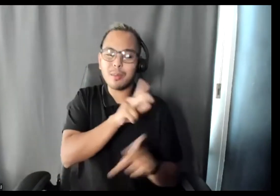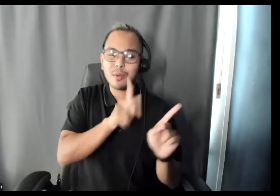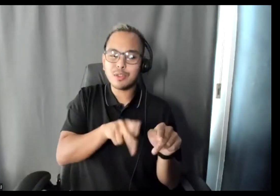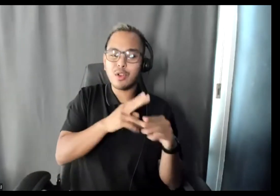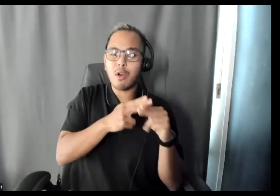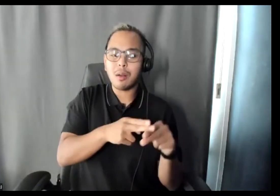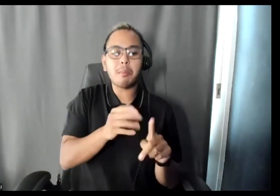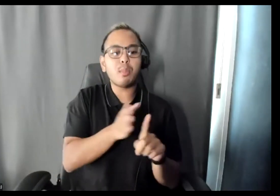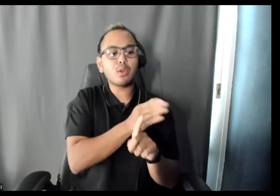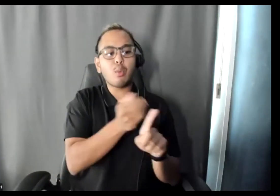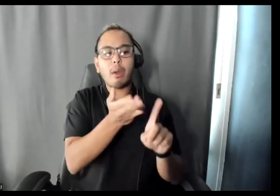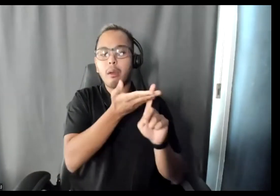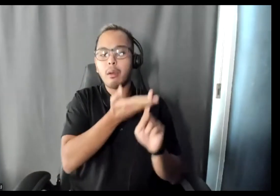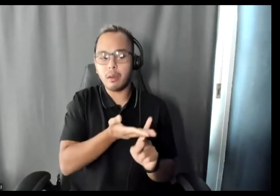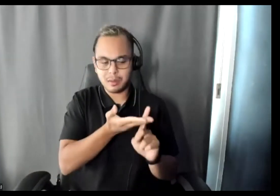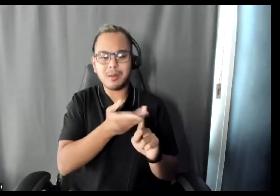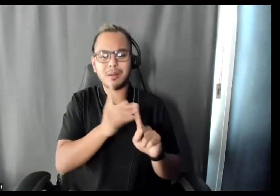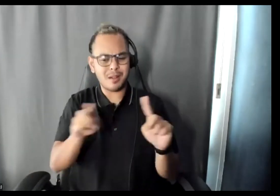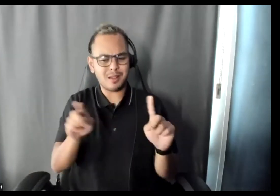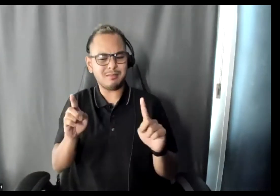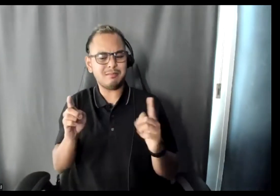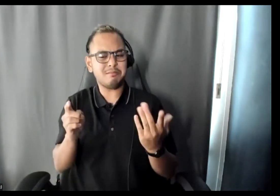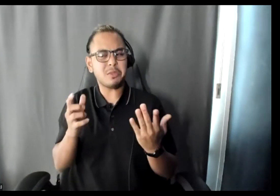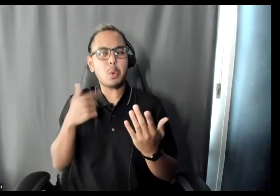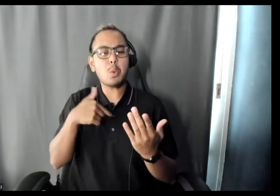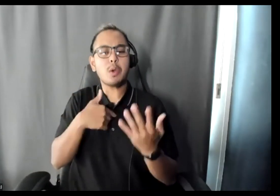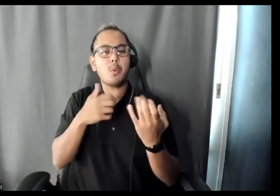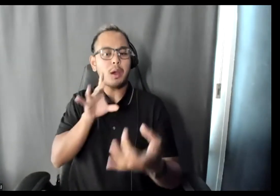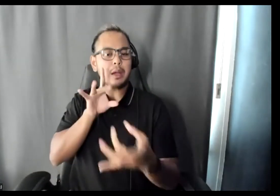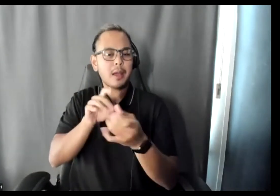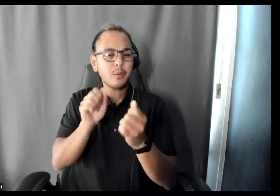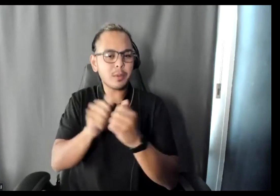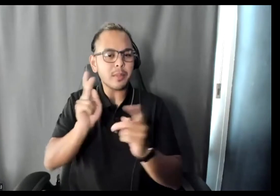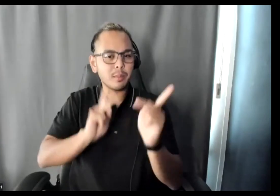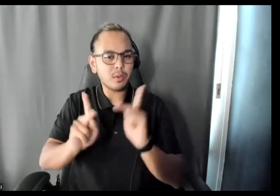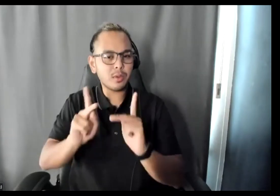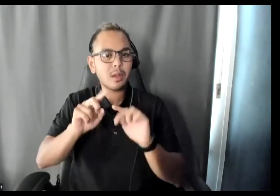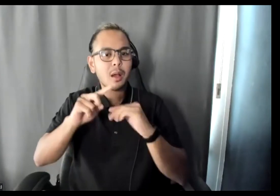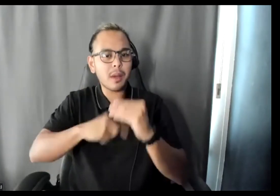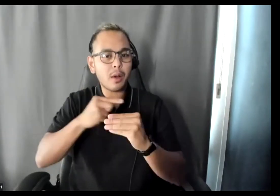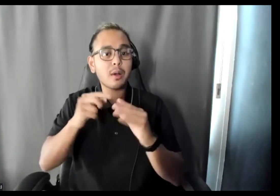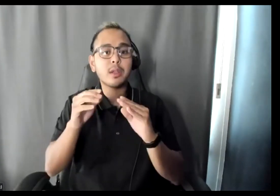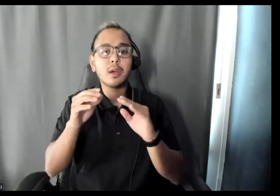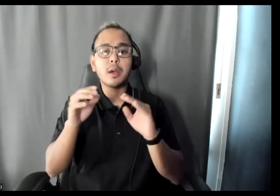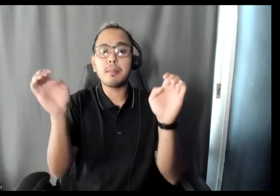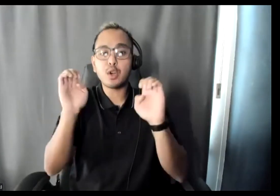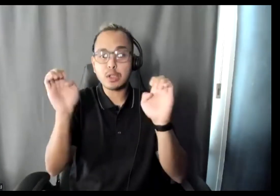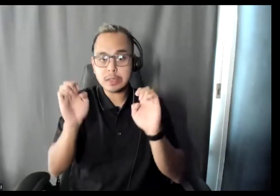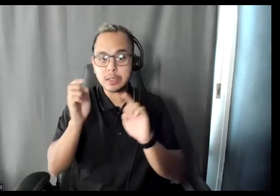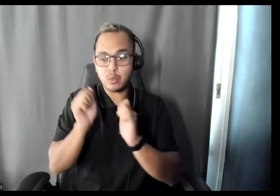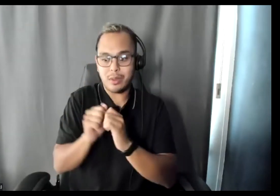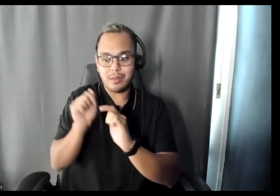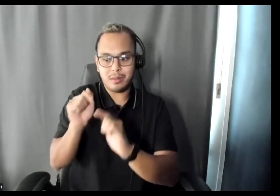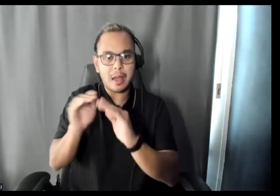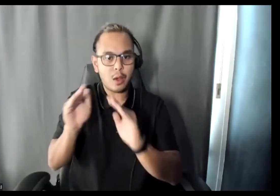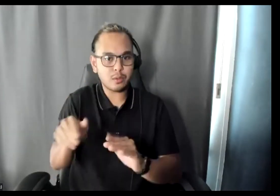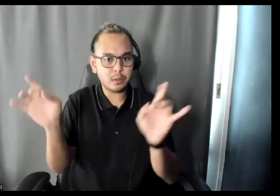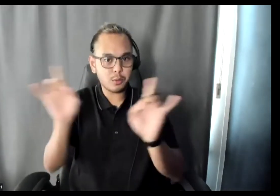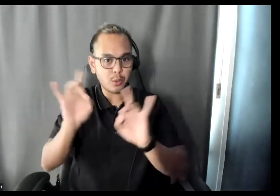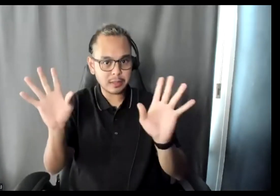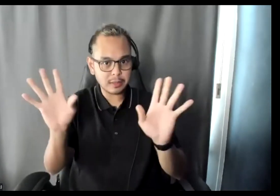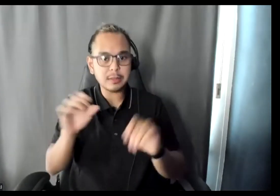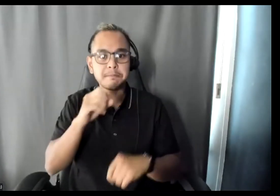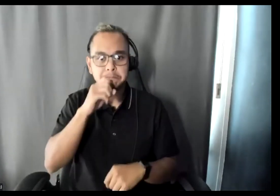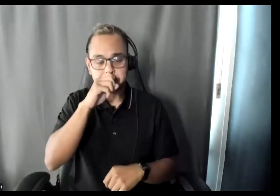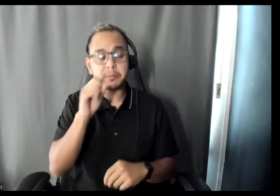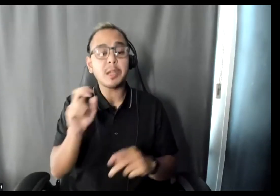But to connect to them powerfully around the urgency of housing. And the usefulness of this moment is that a lot of those folks who would